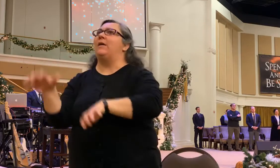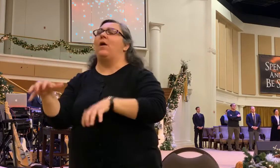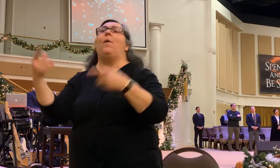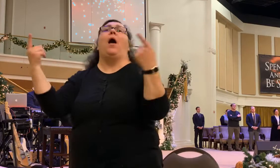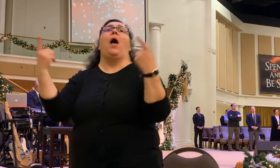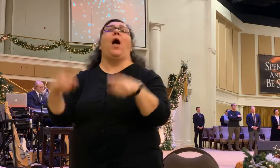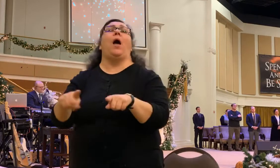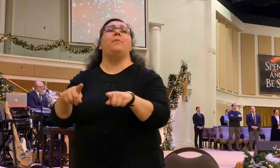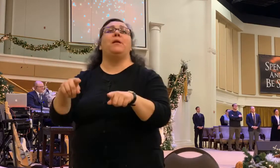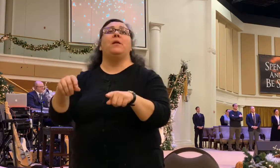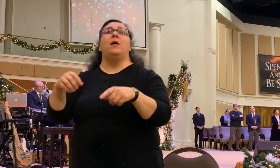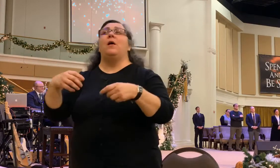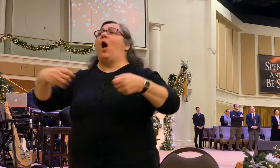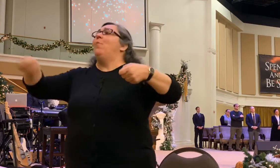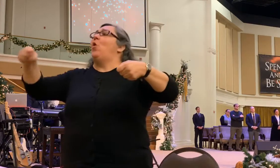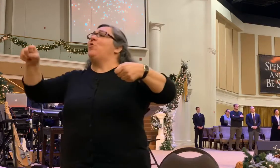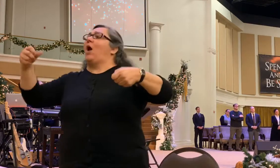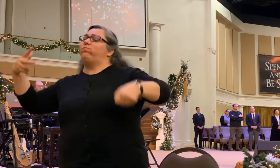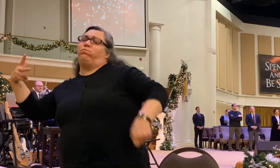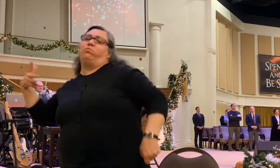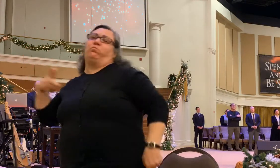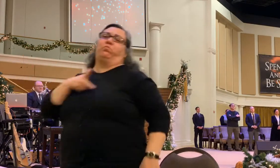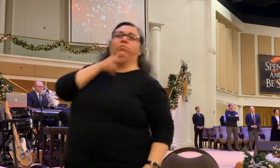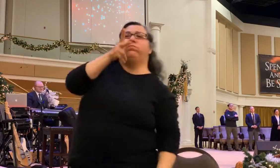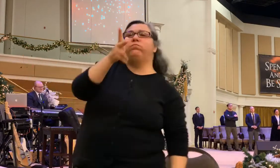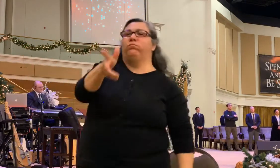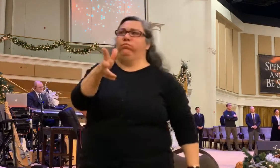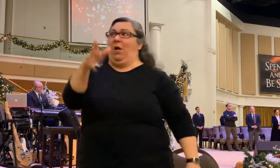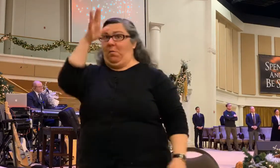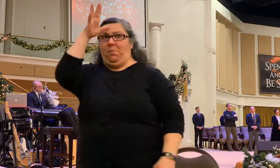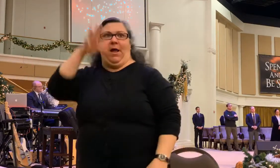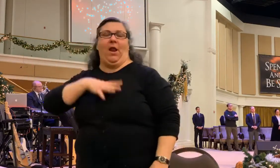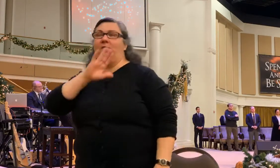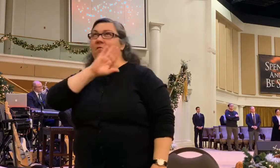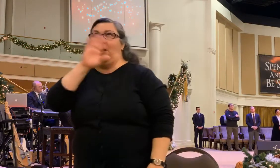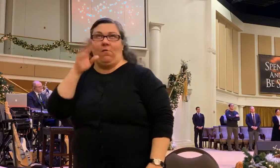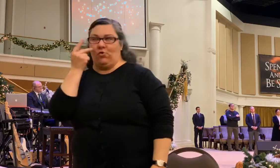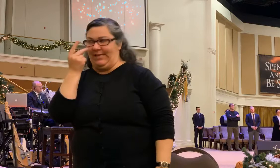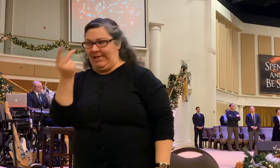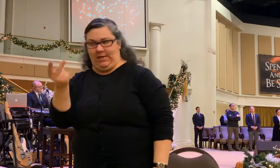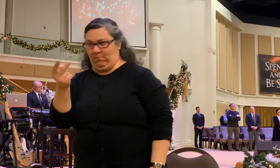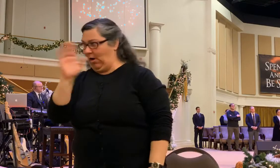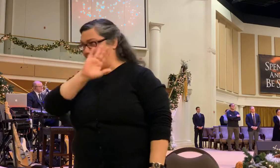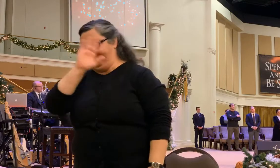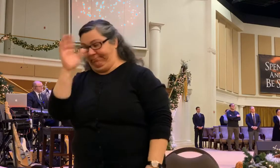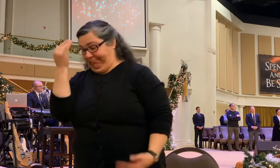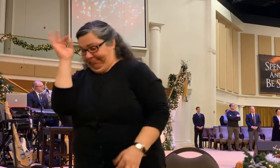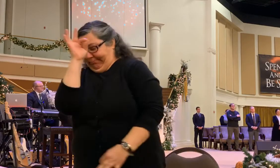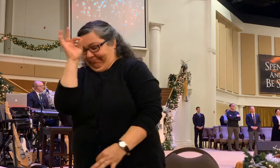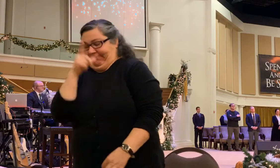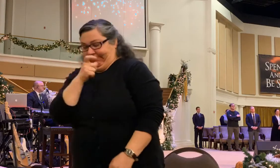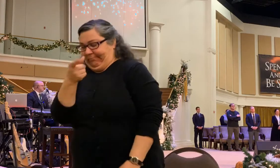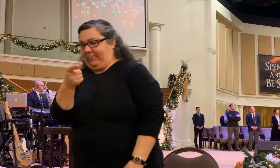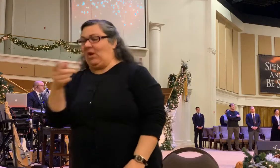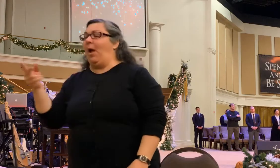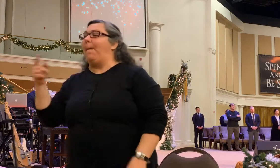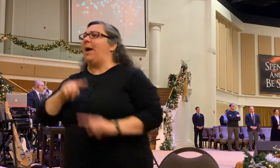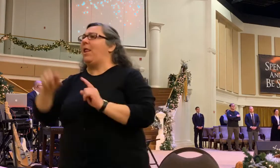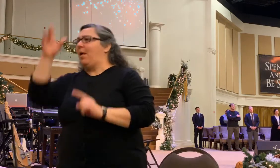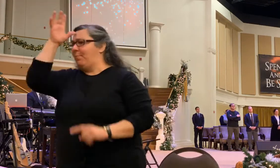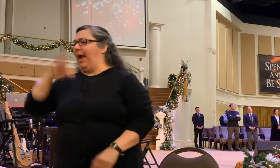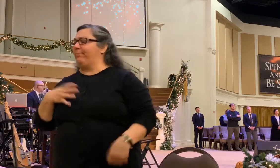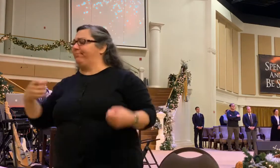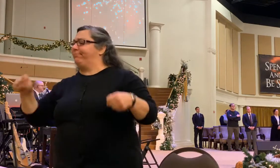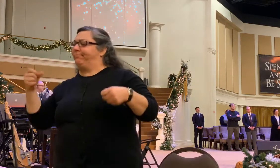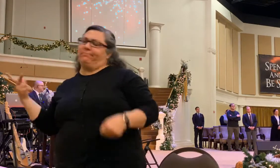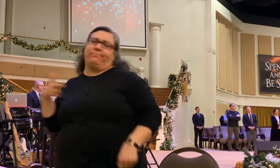motorcycle pulls into the church parking lot. I've never laid eyes on this man before in my life. But he's seen the ceramic tiles in our